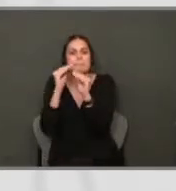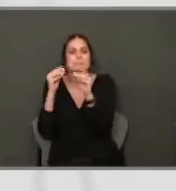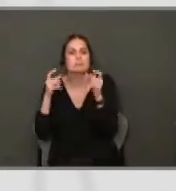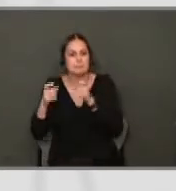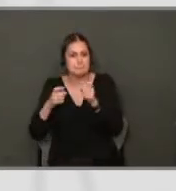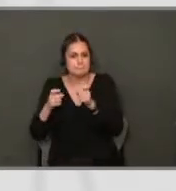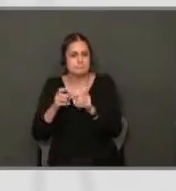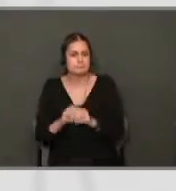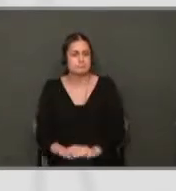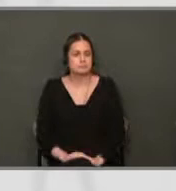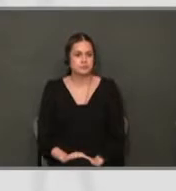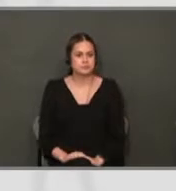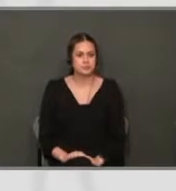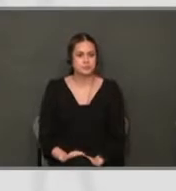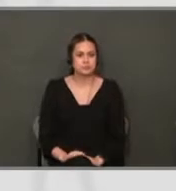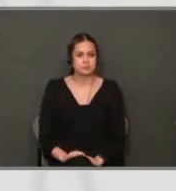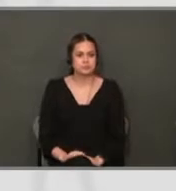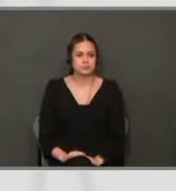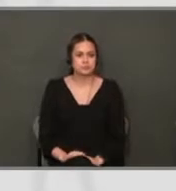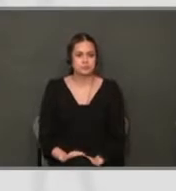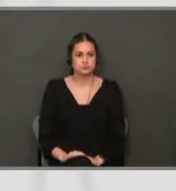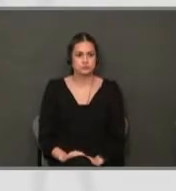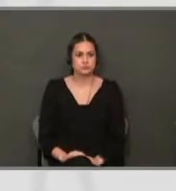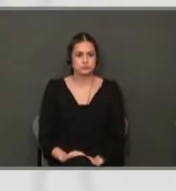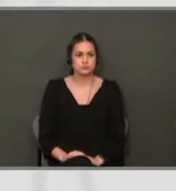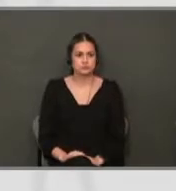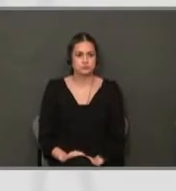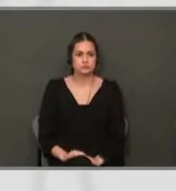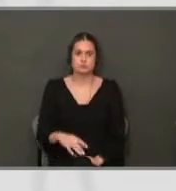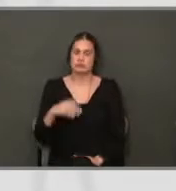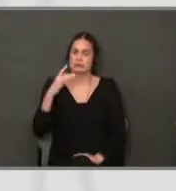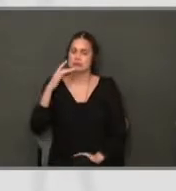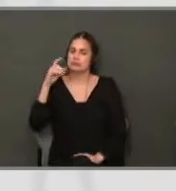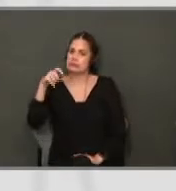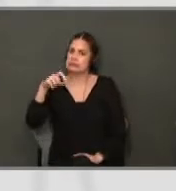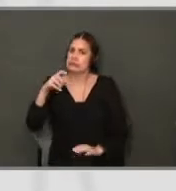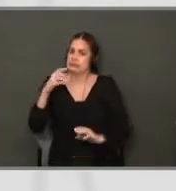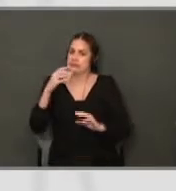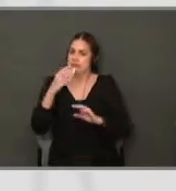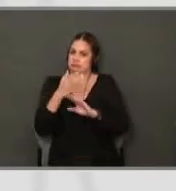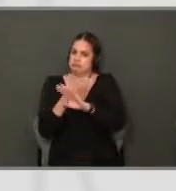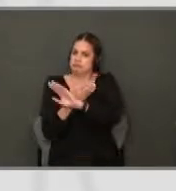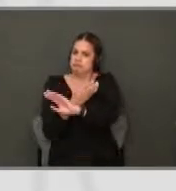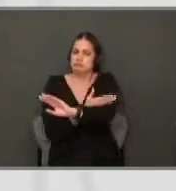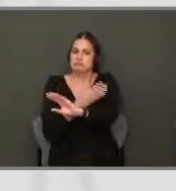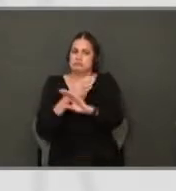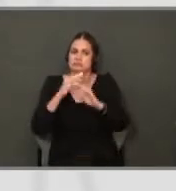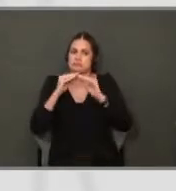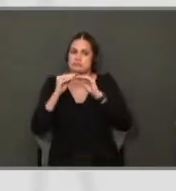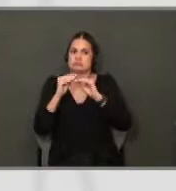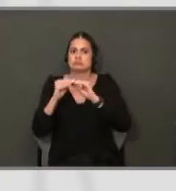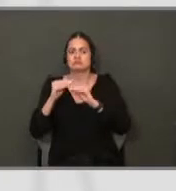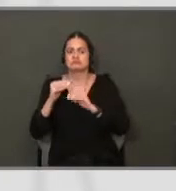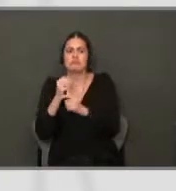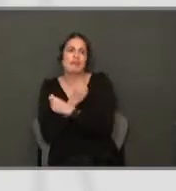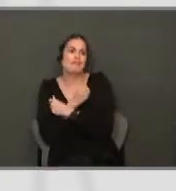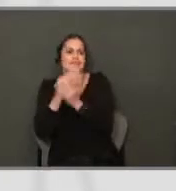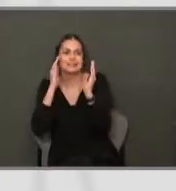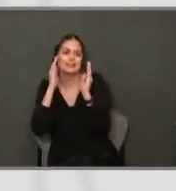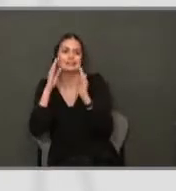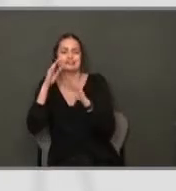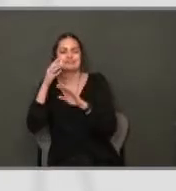up with those facilities. They're in dire need of some love and attention from the